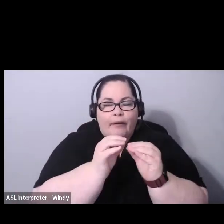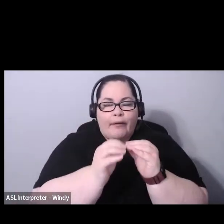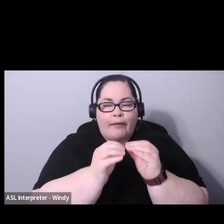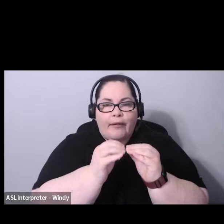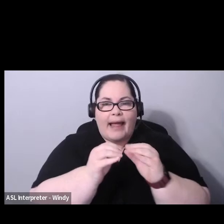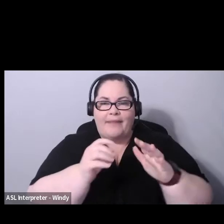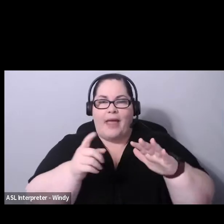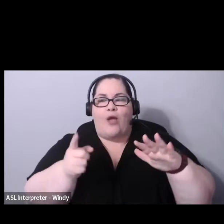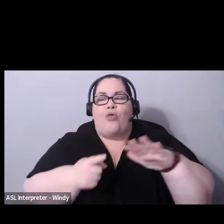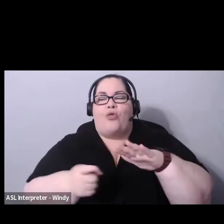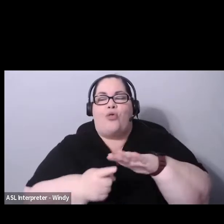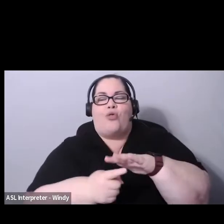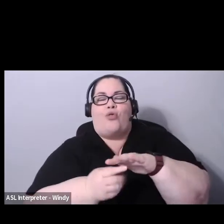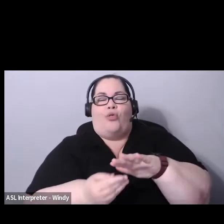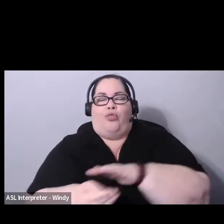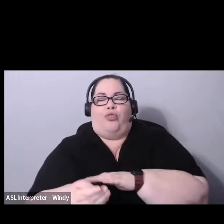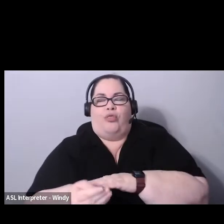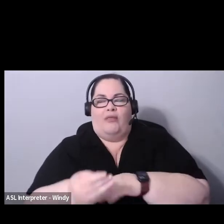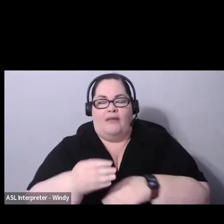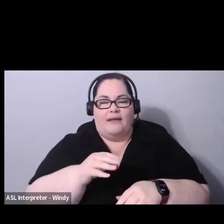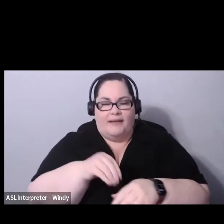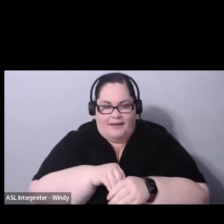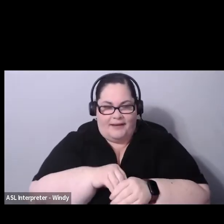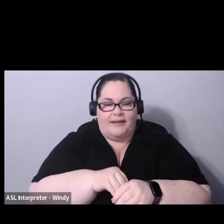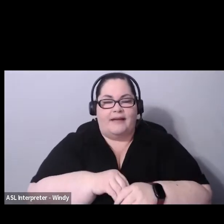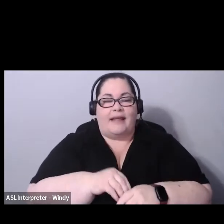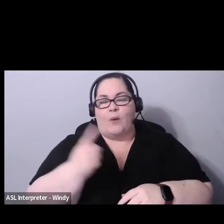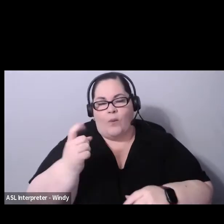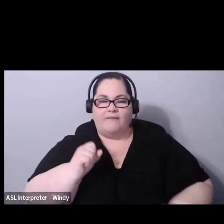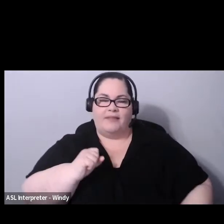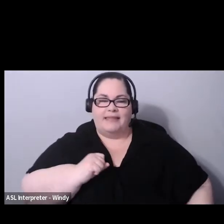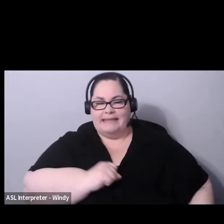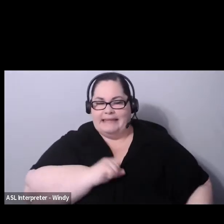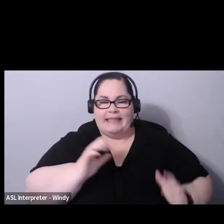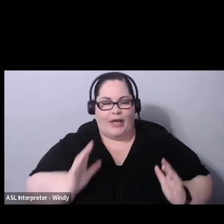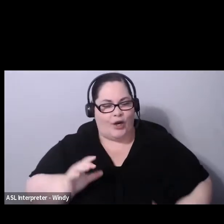slide through, and then one of the senators or